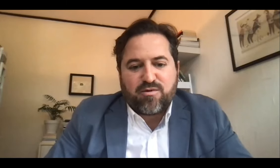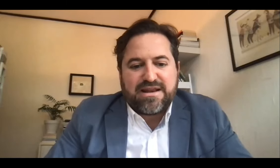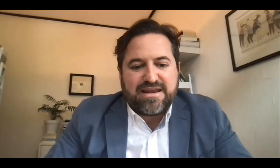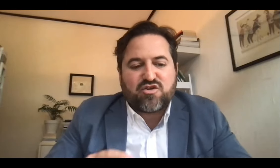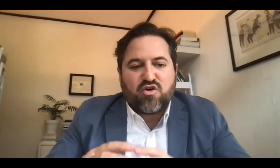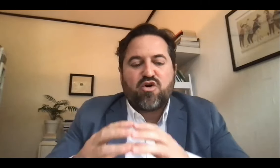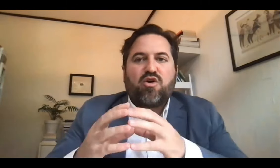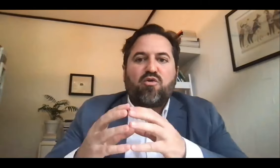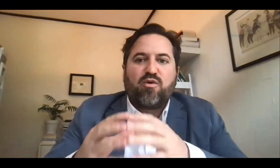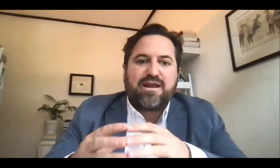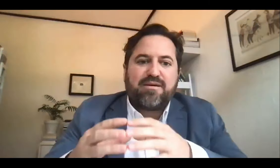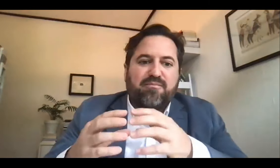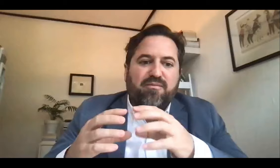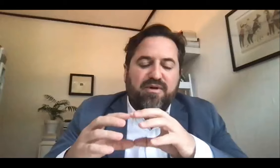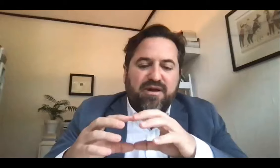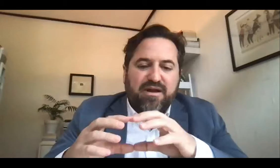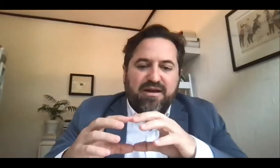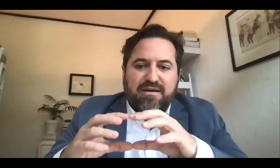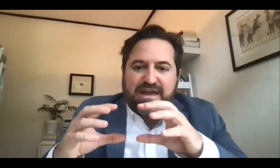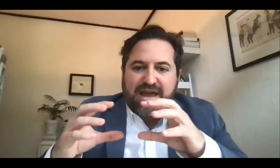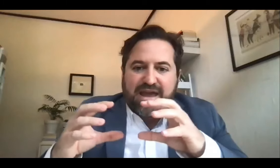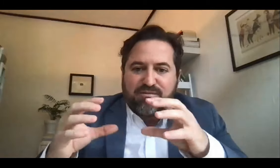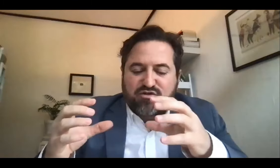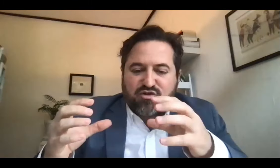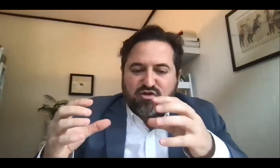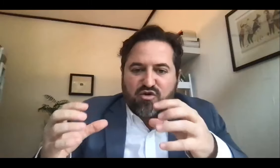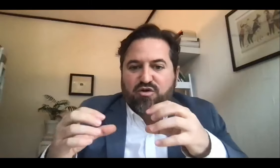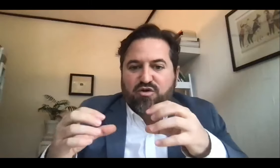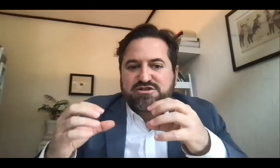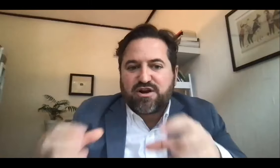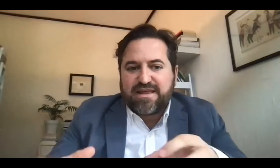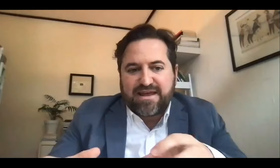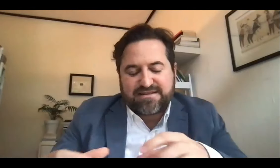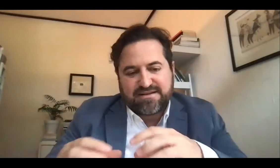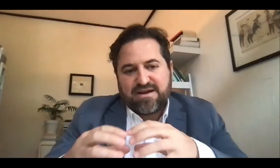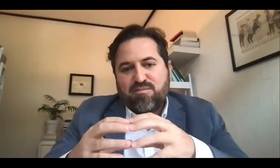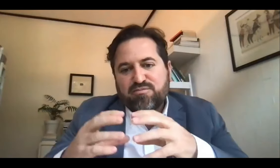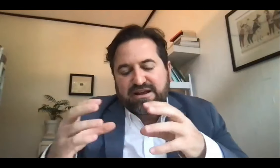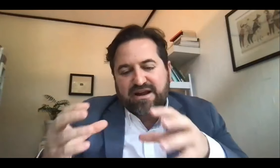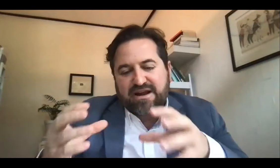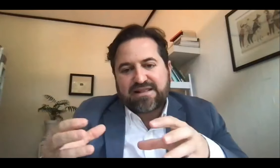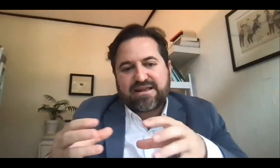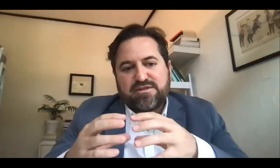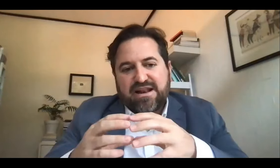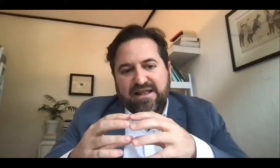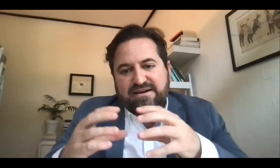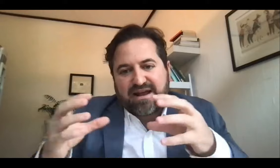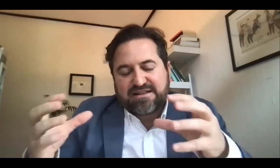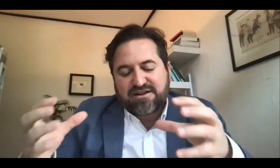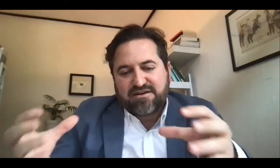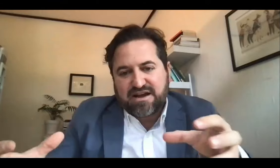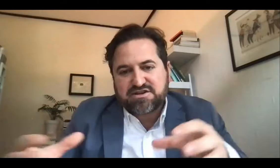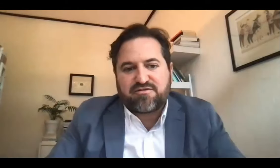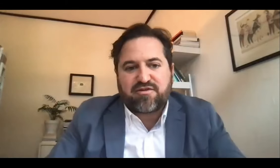to really be able to consolidate both multilateral and